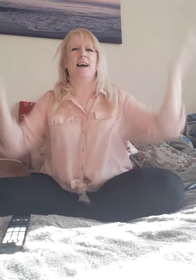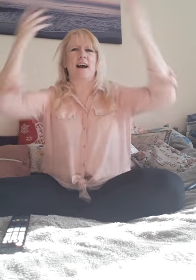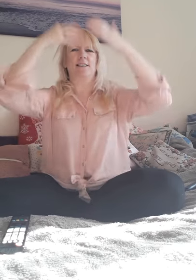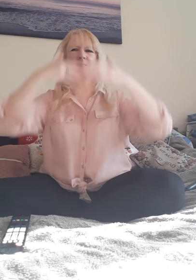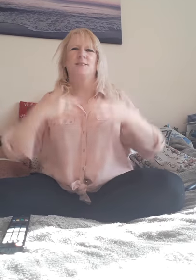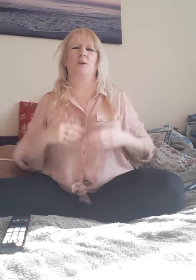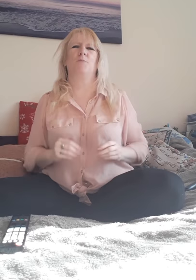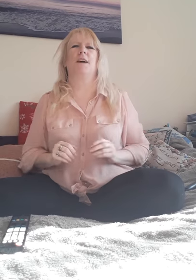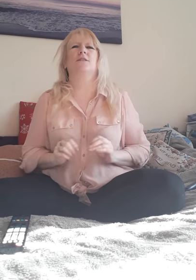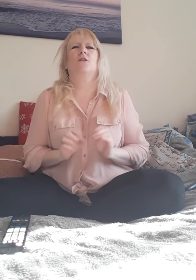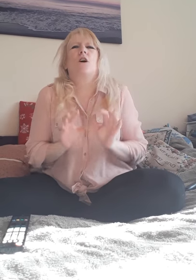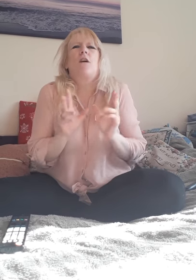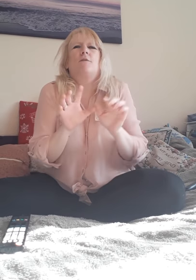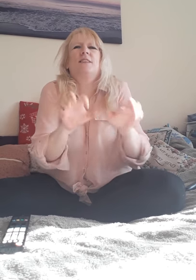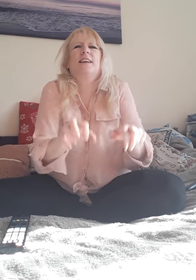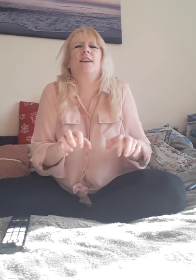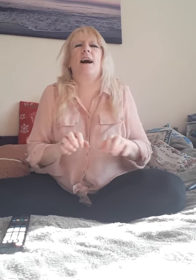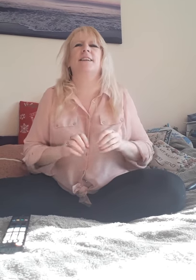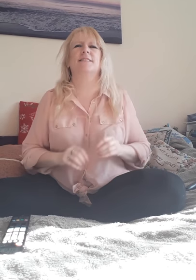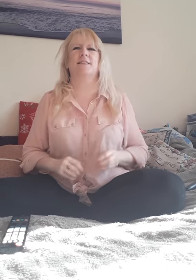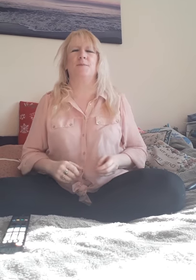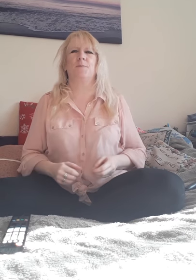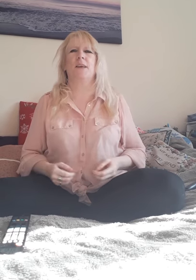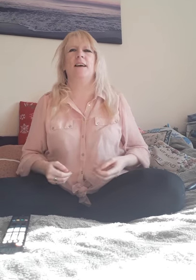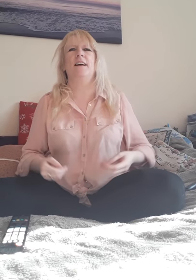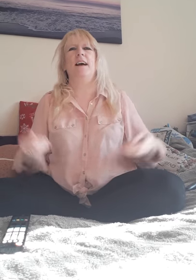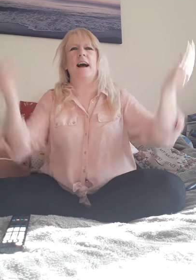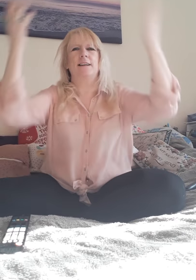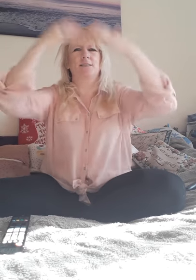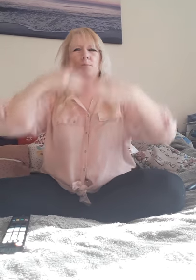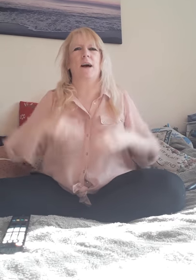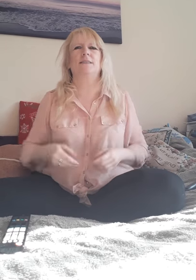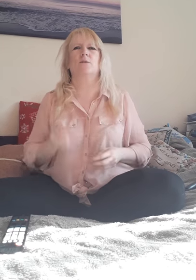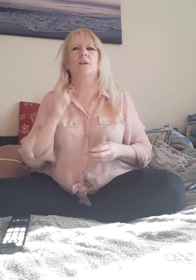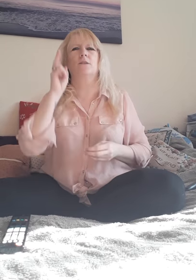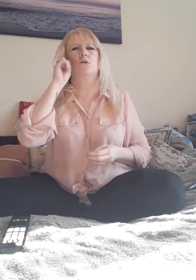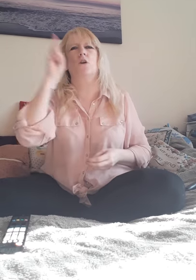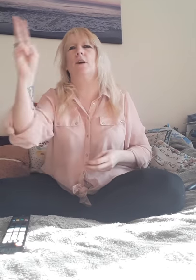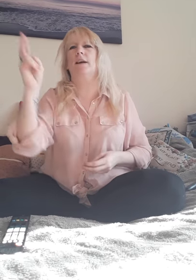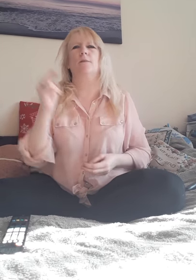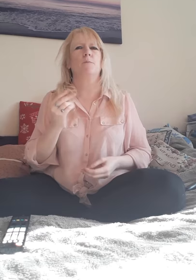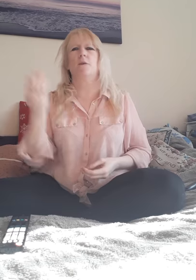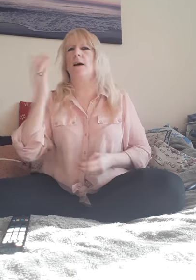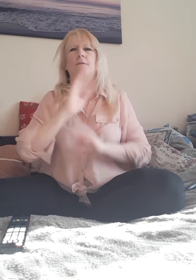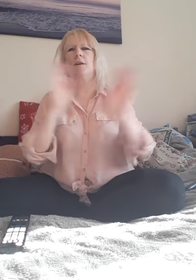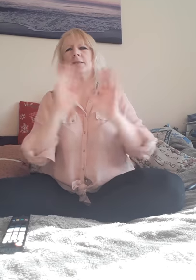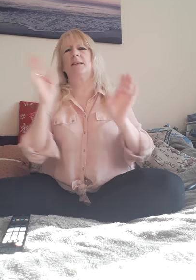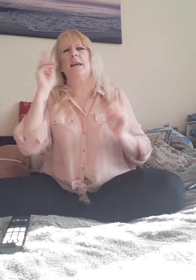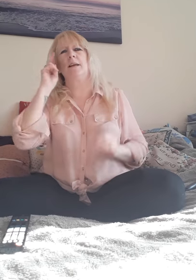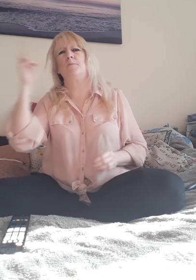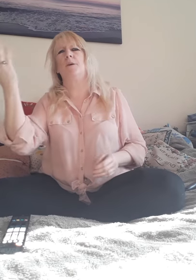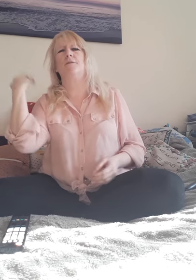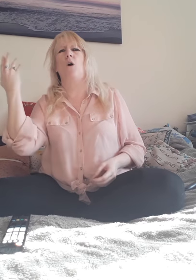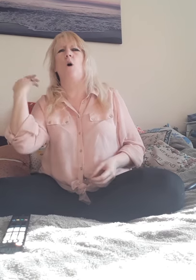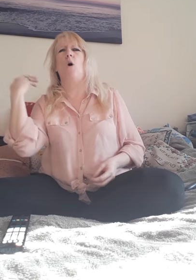there's some that you pop in ice. Some that you'll have nothing I've ever seen before